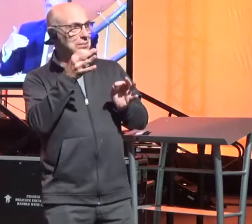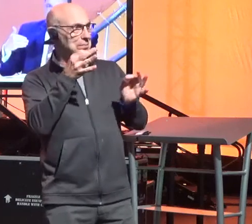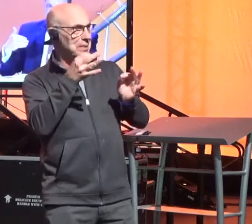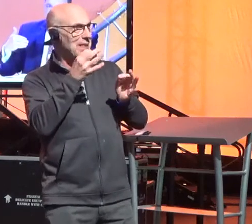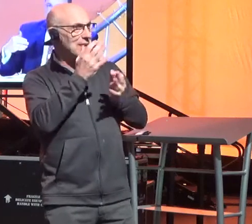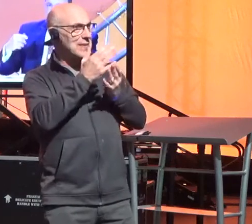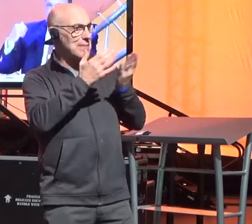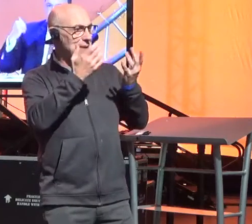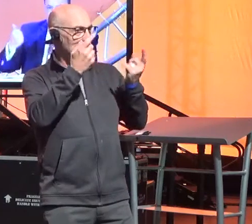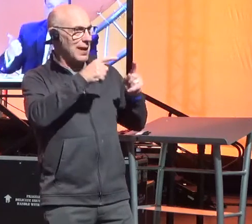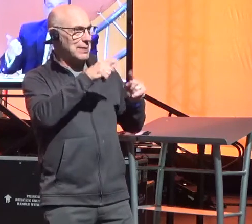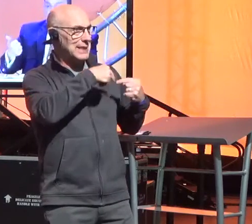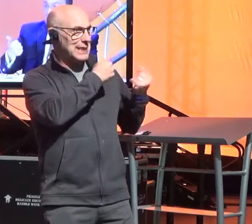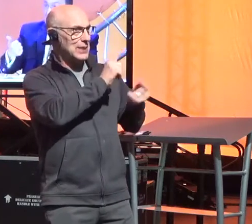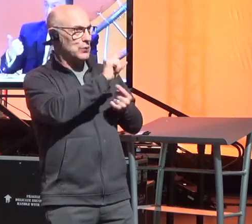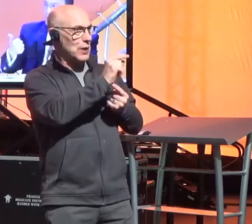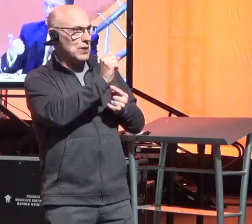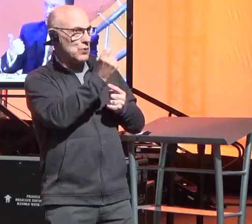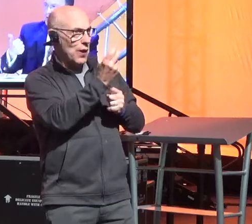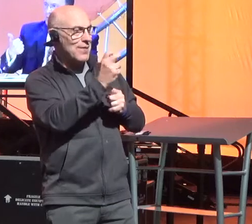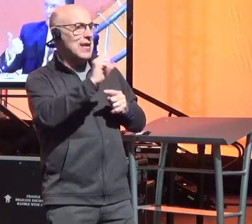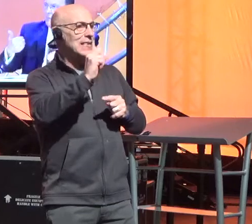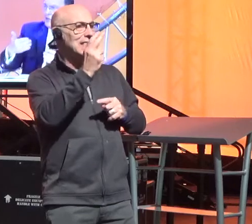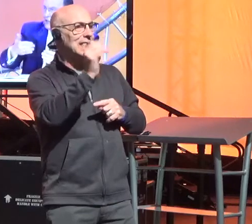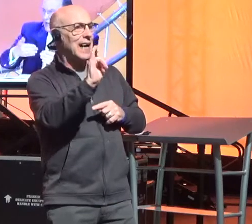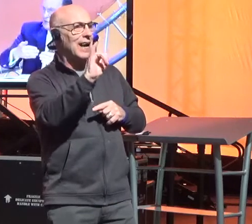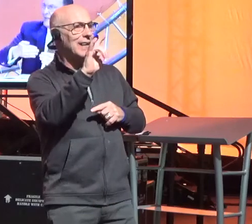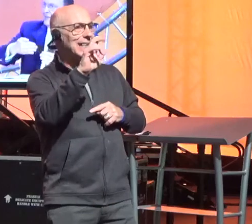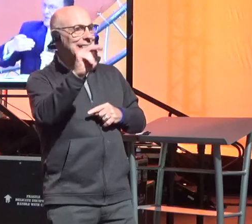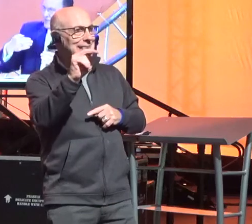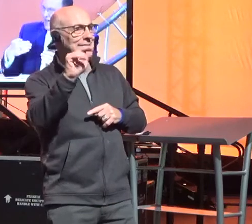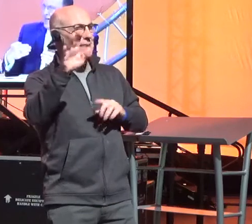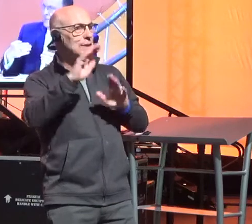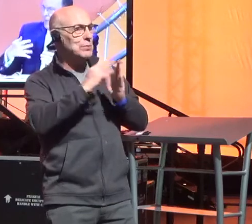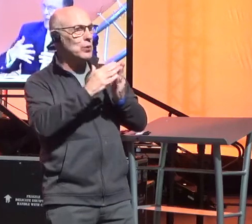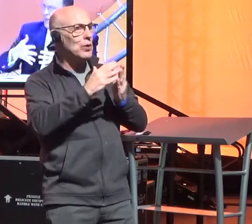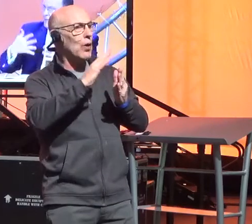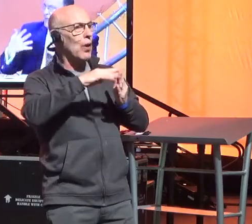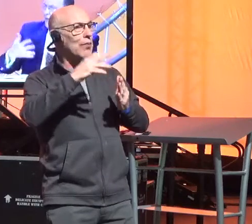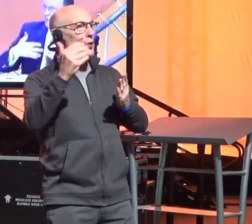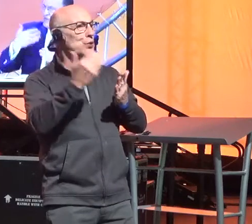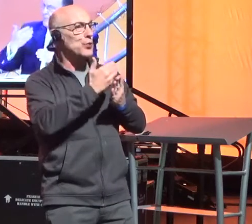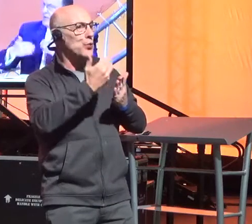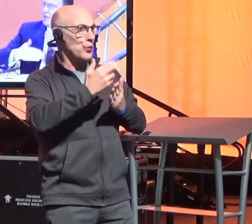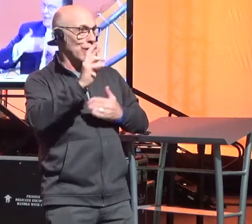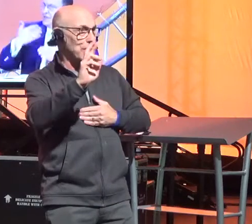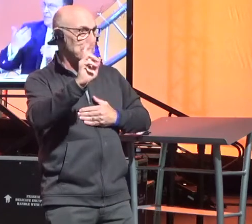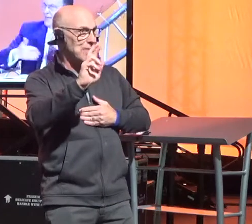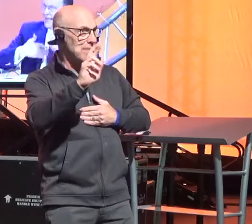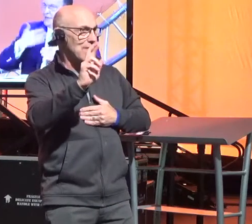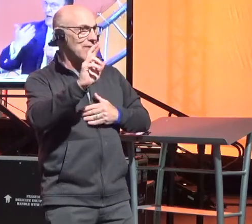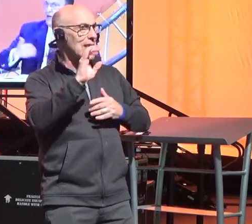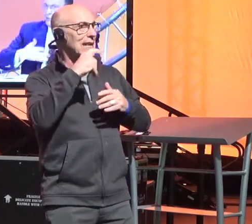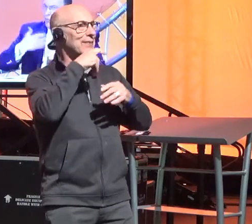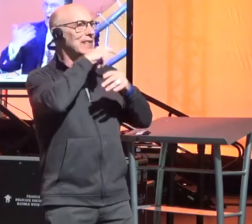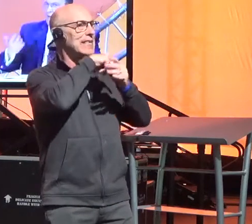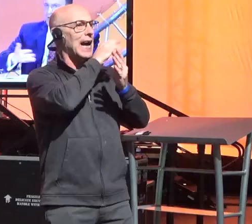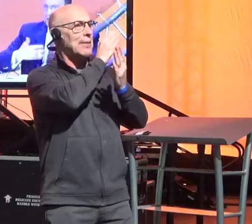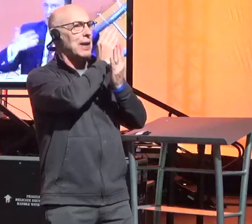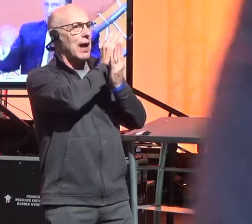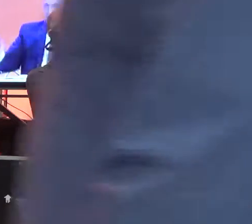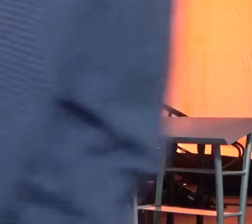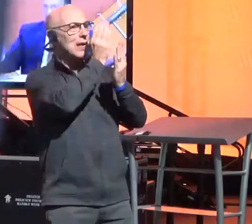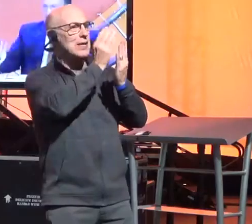since 2012, Shai Lin's book on the New Reformation actually gives a timeline of some of the things that began to